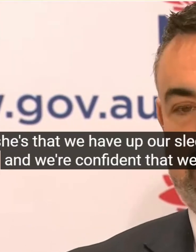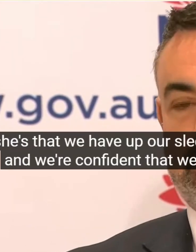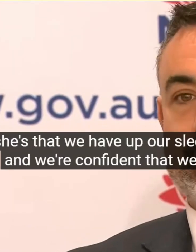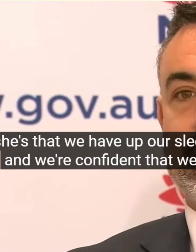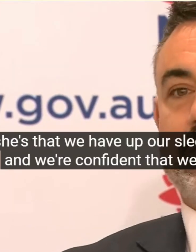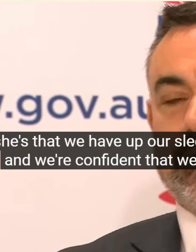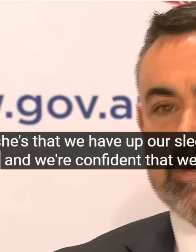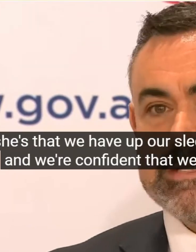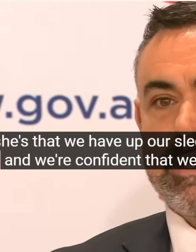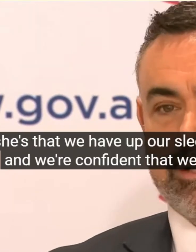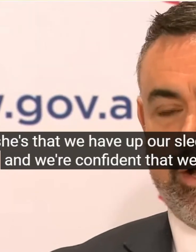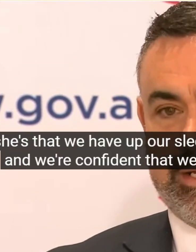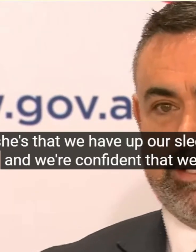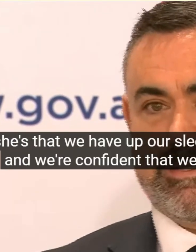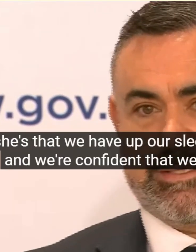Of